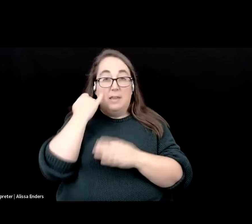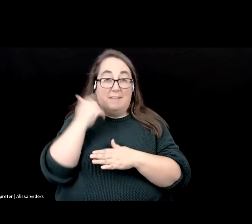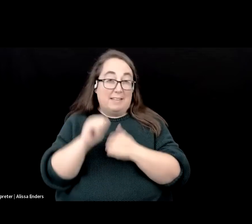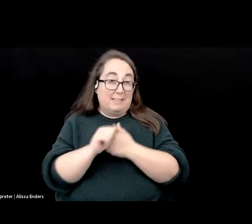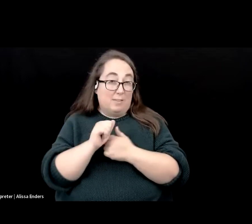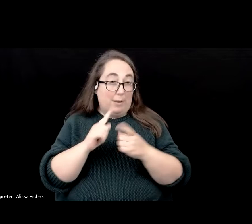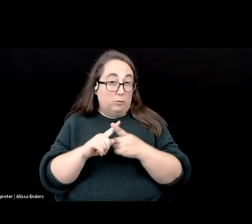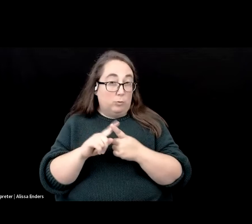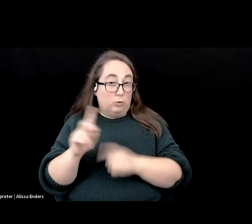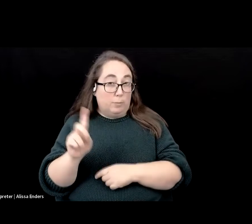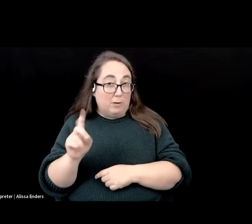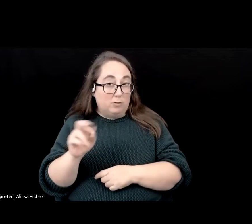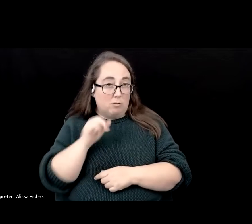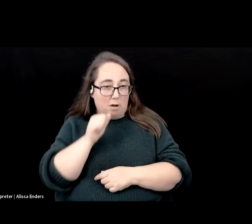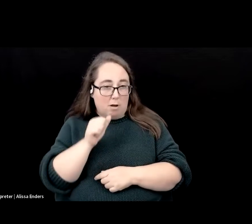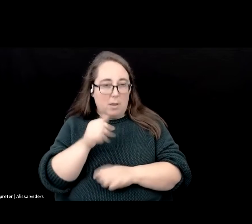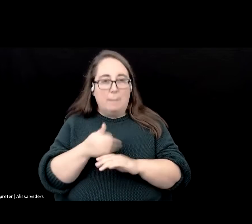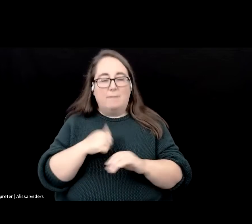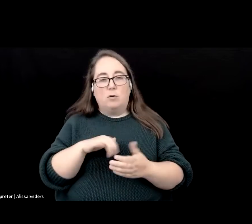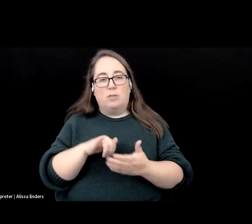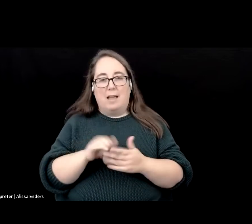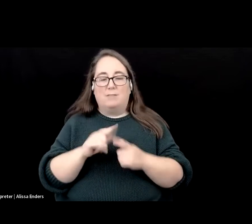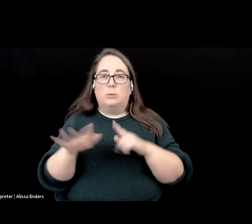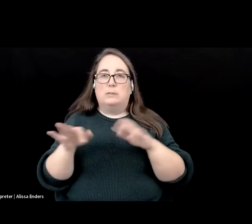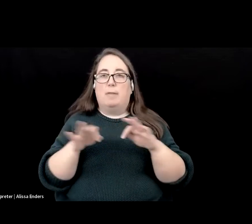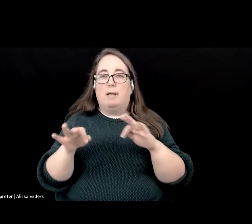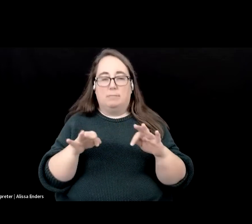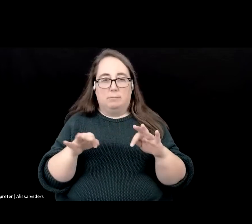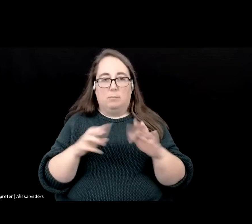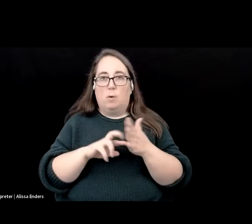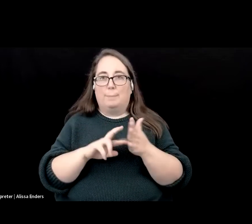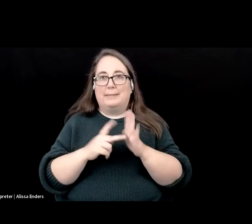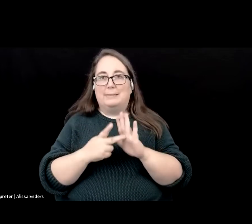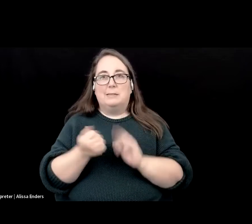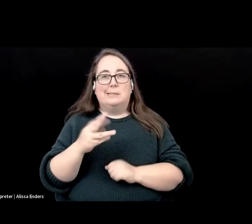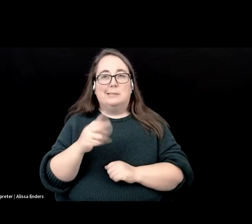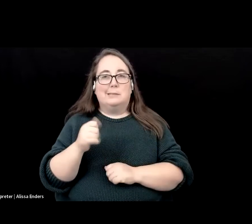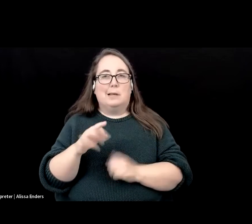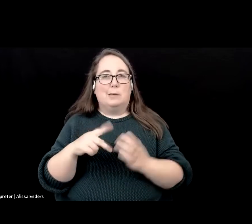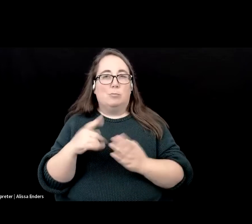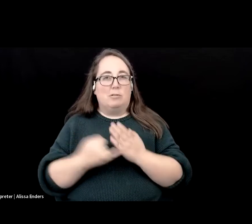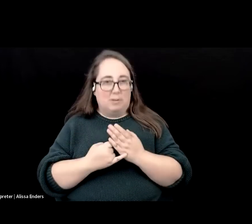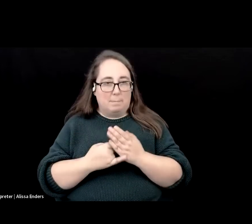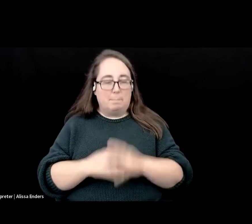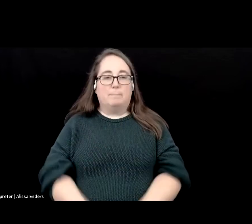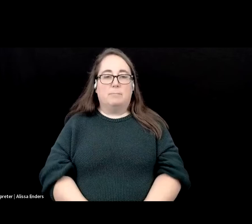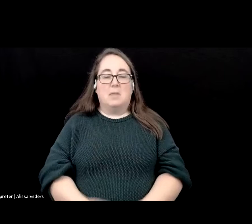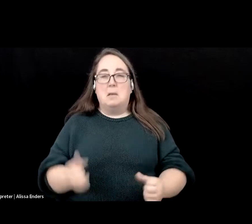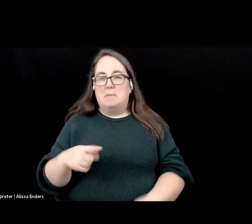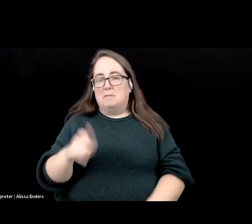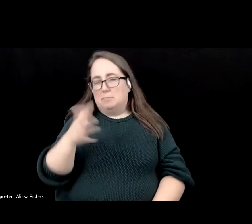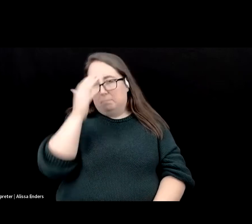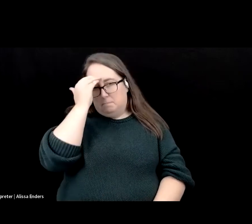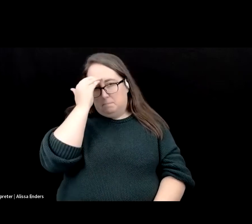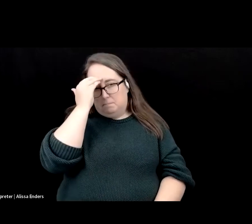democracy. So before I can do this, I have to explain to you what the 1619 project is. So many of you will know what it